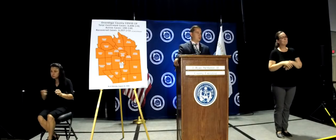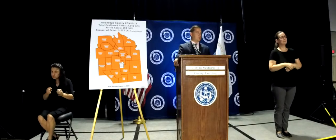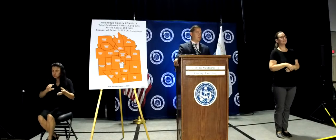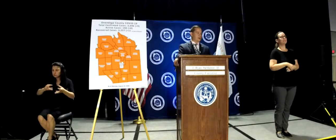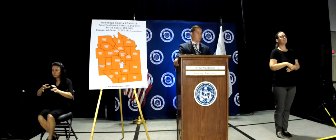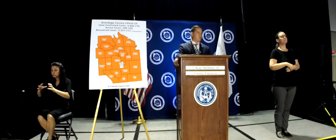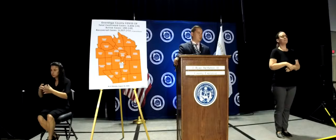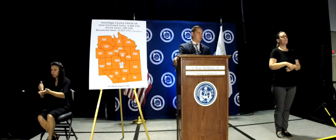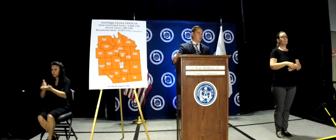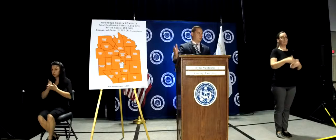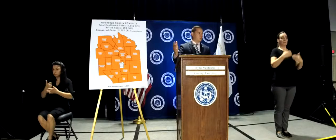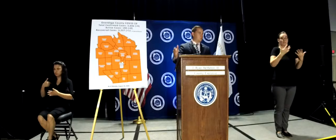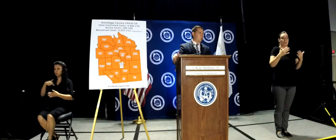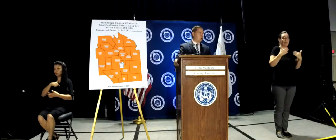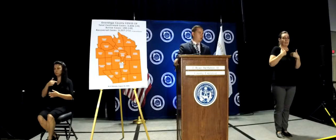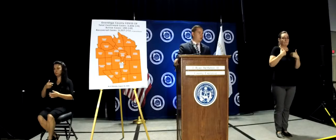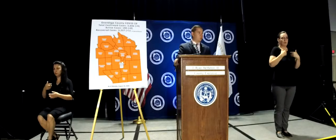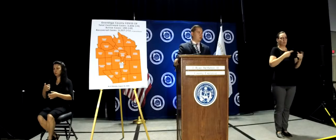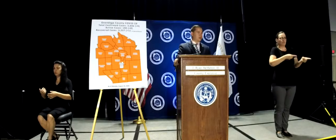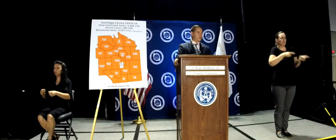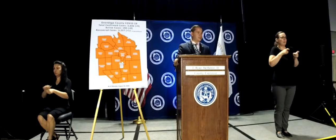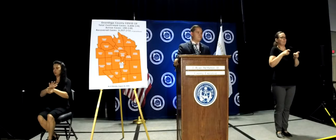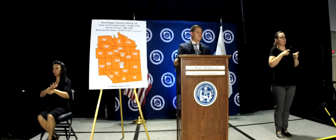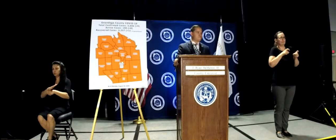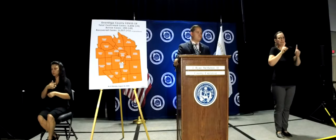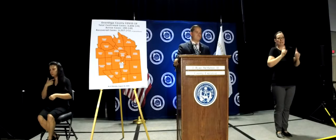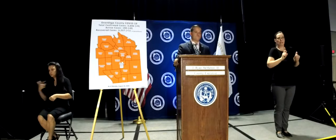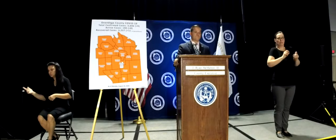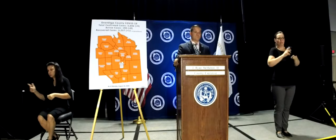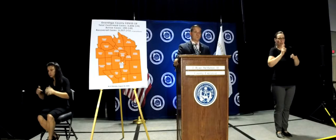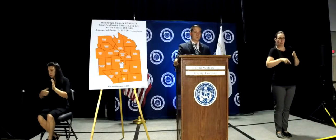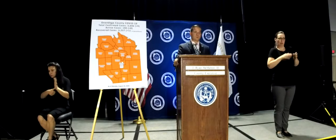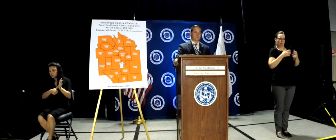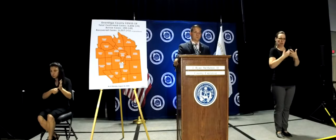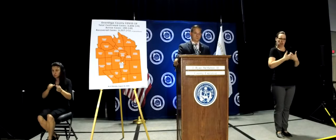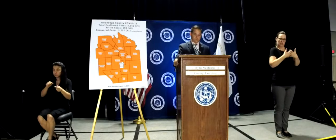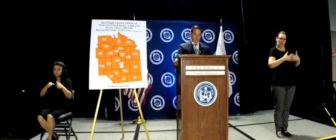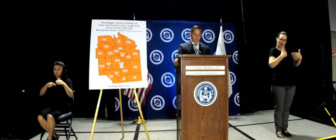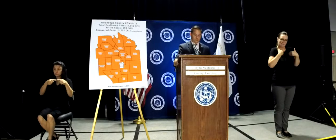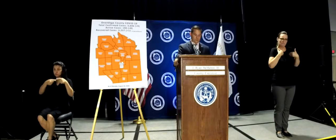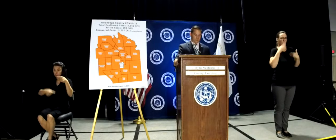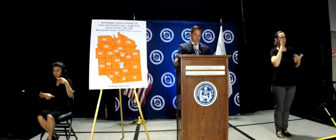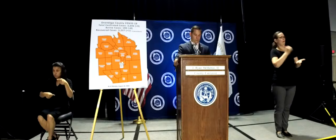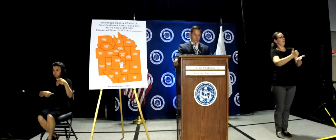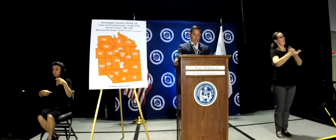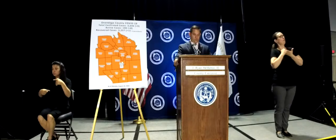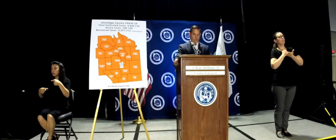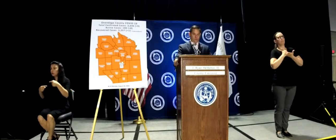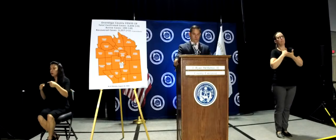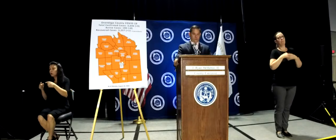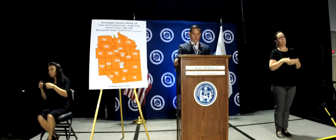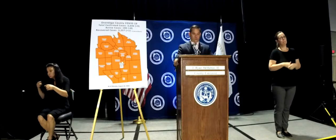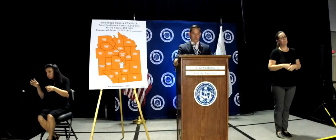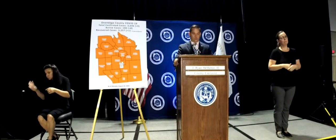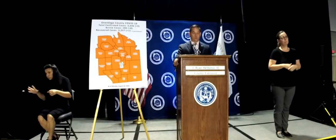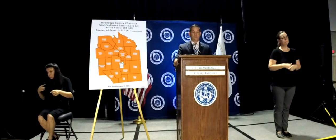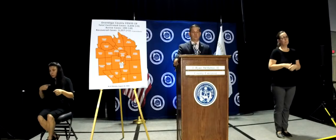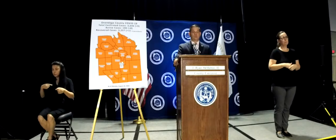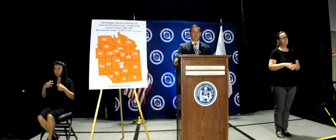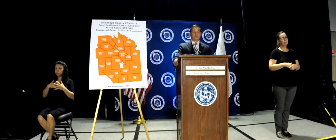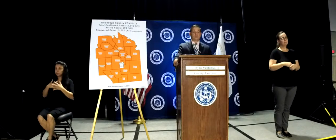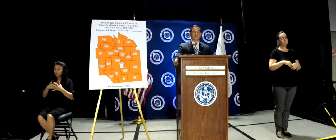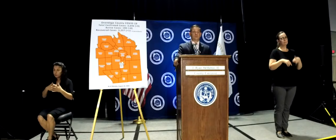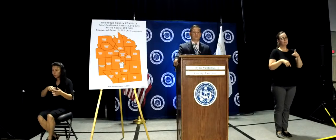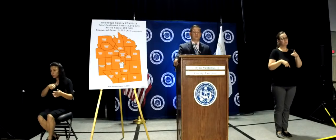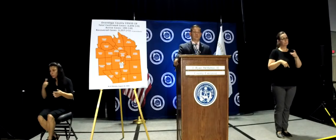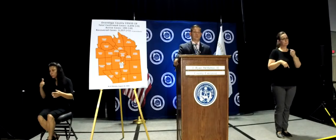but certainly is an opportunity for them to do more testing. Mayor Walsh announced some pretty serious budget cuts on Friday that he plans to